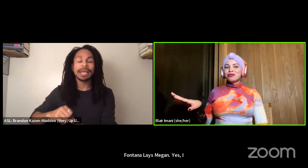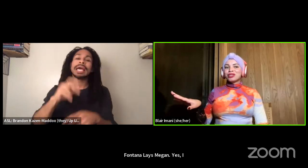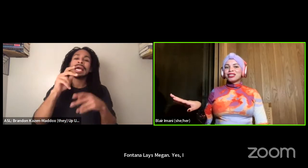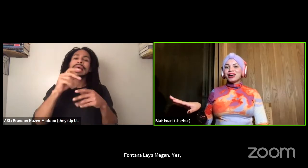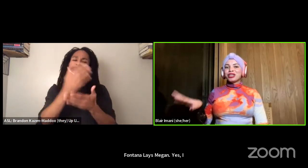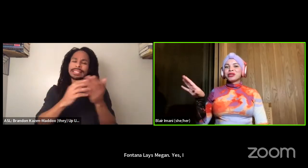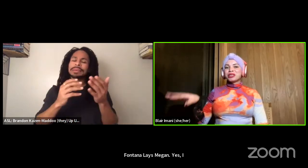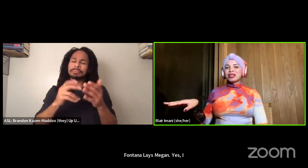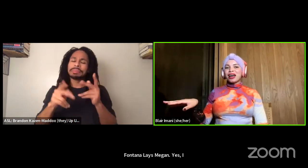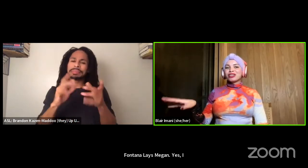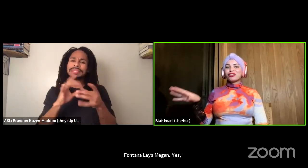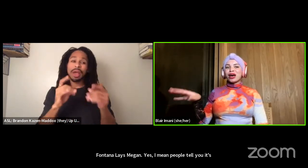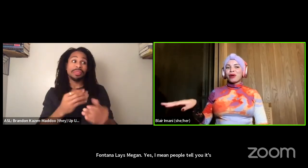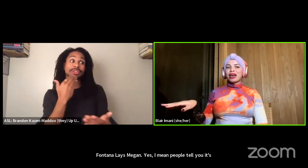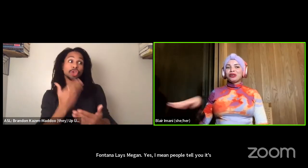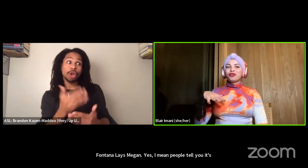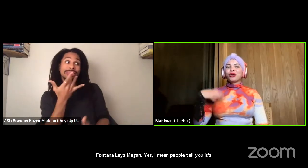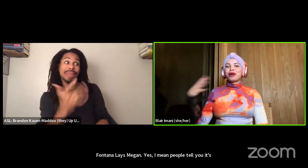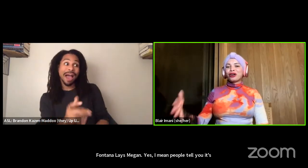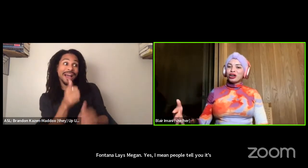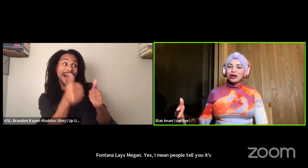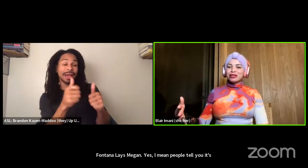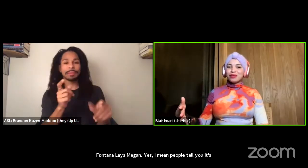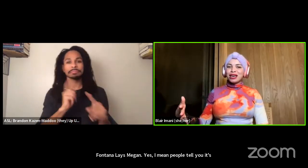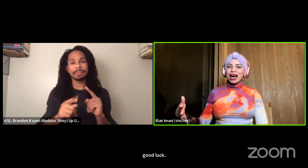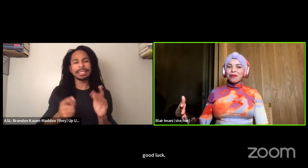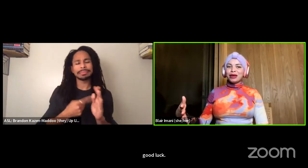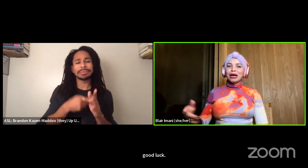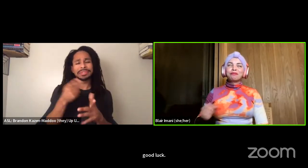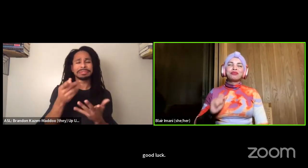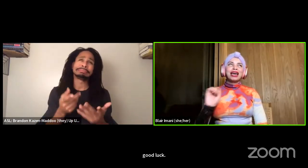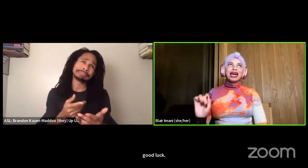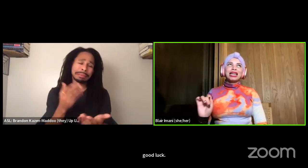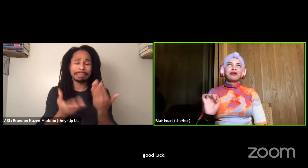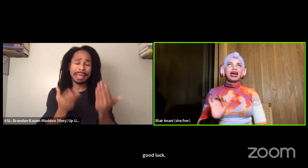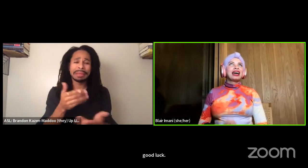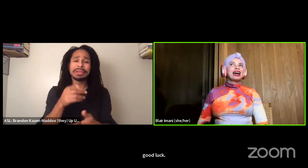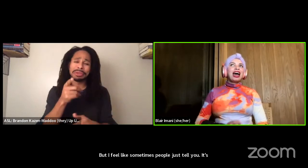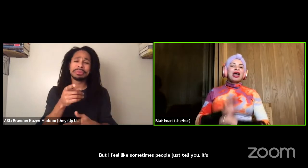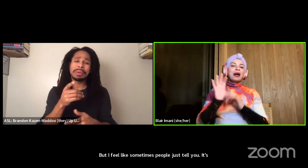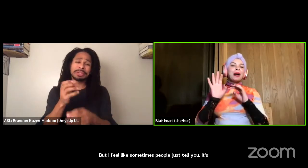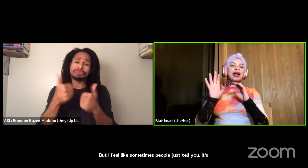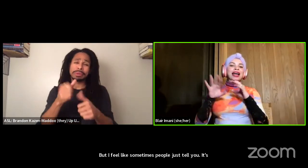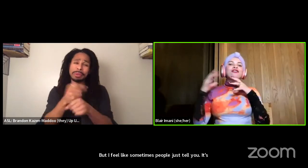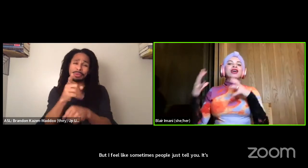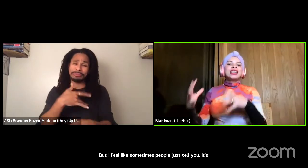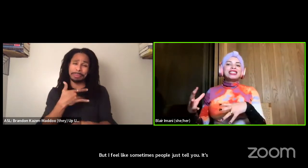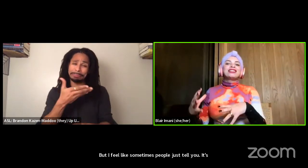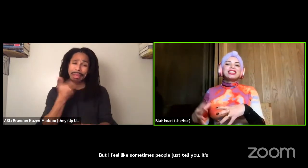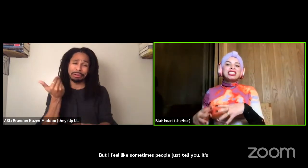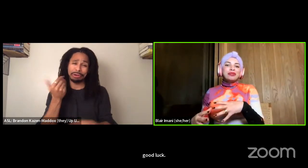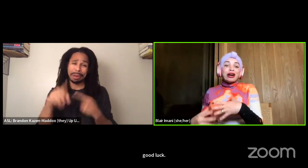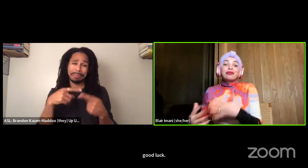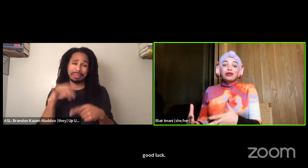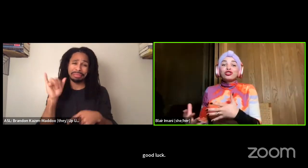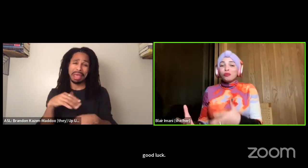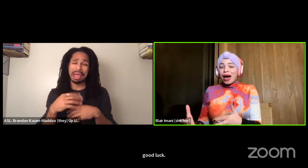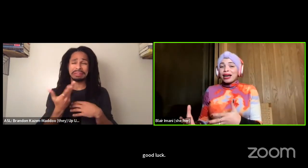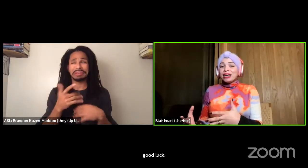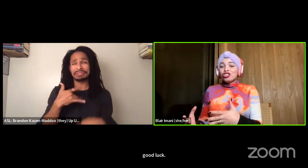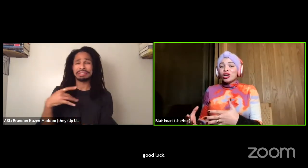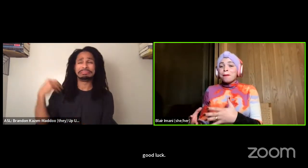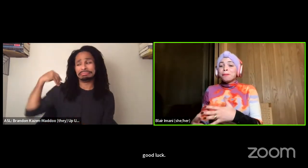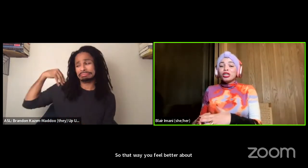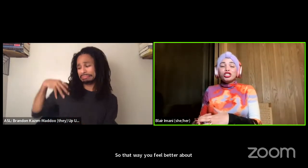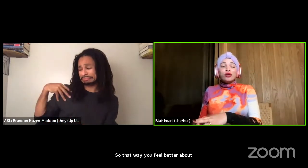feel like sometimes people just tell you it's good luck so that way you feel better about something happening. Anyway, if we consider this to be our